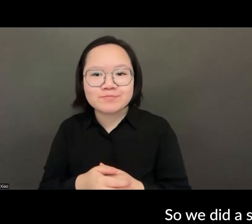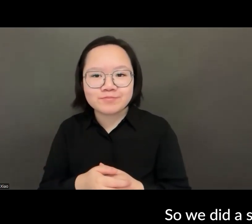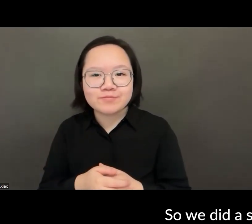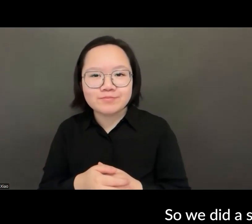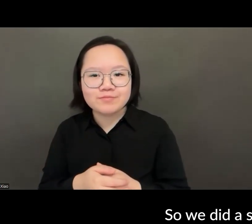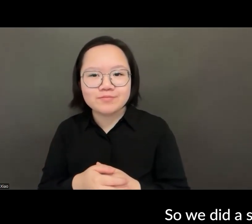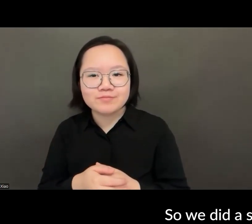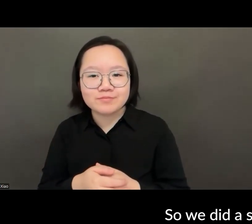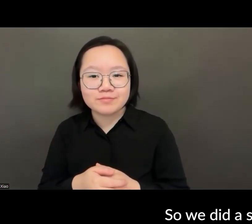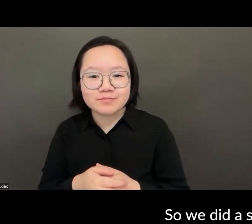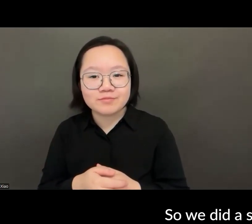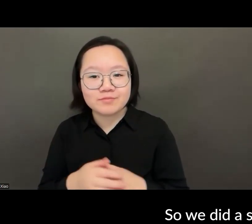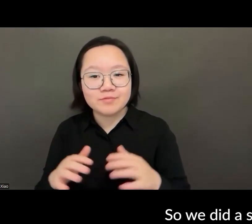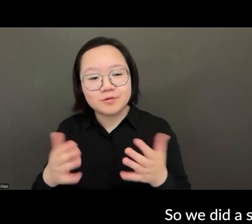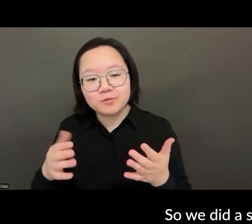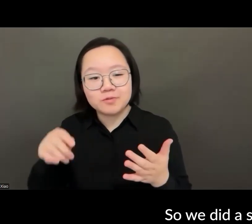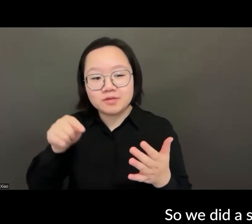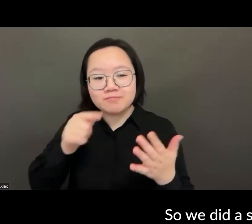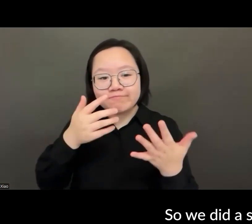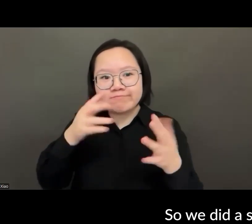like screening about